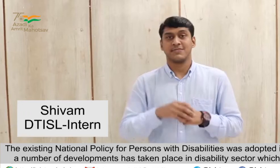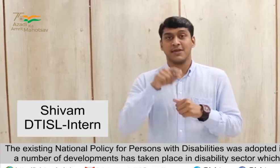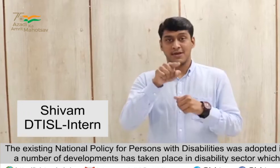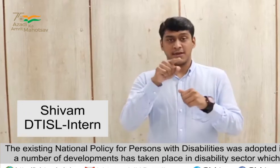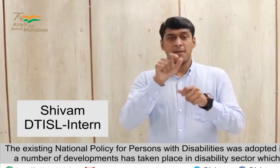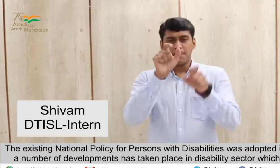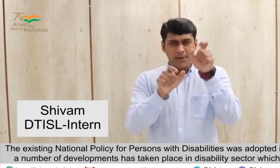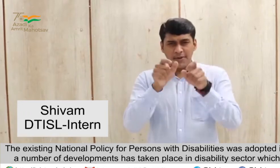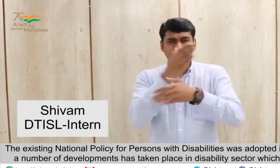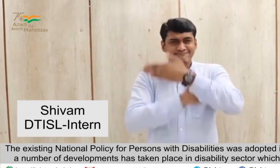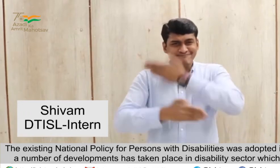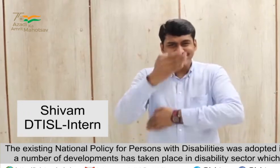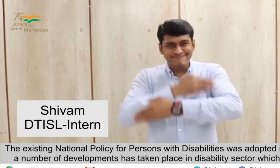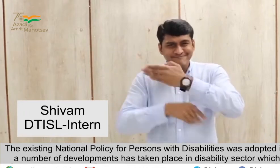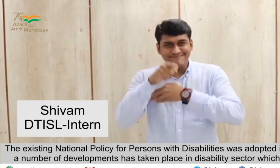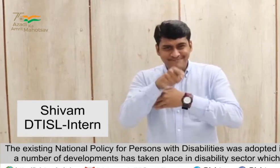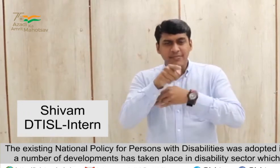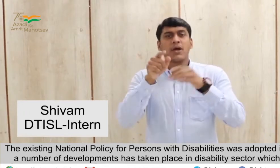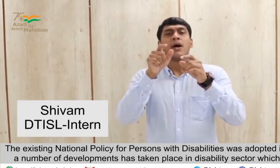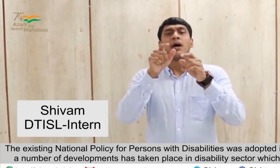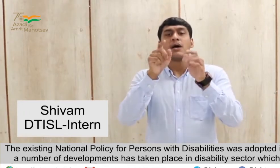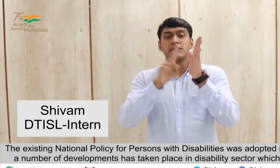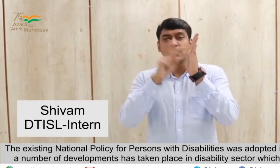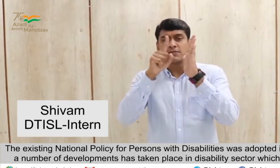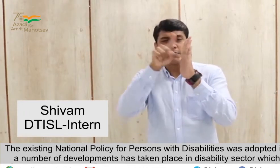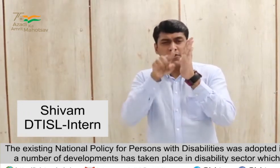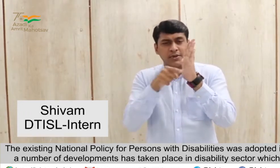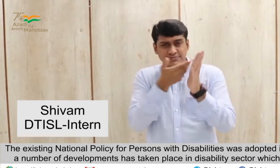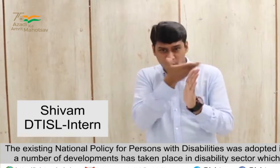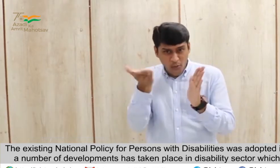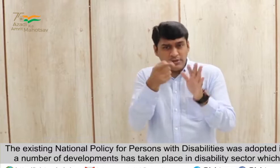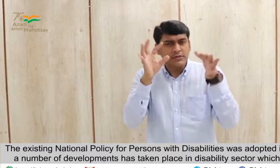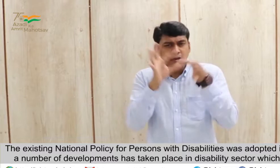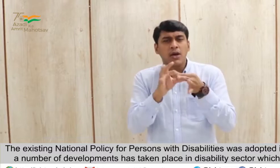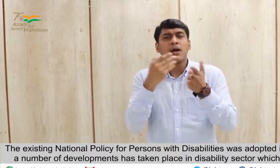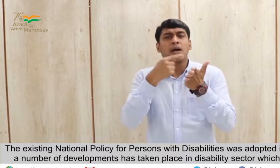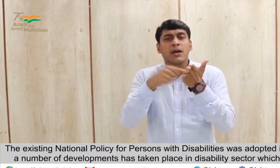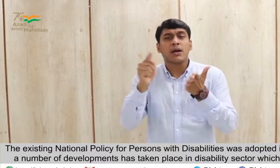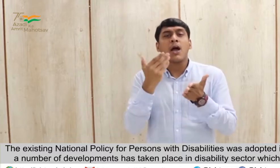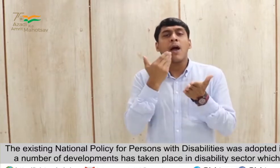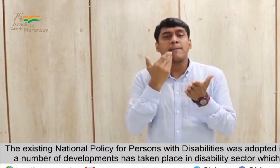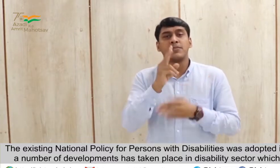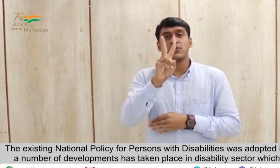The existing national policy for persons with disabilities was adopted in 2006.